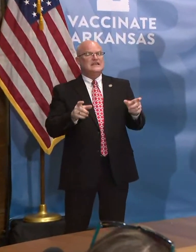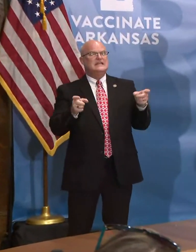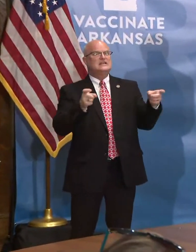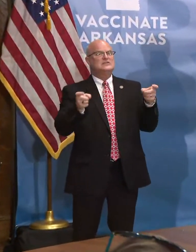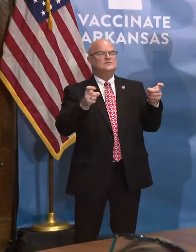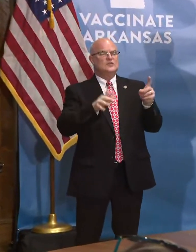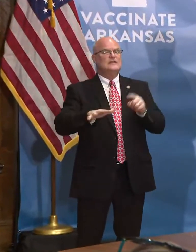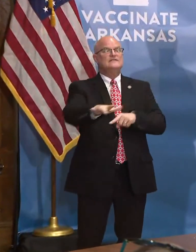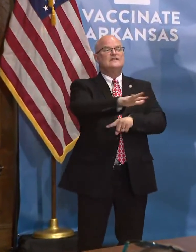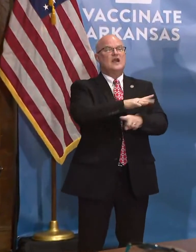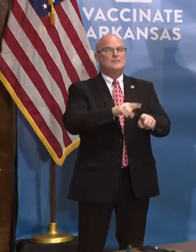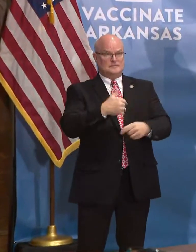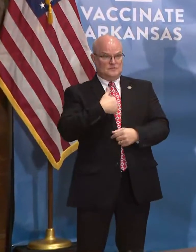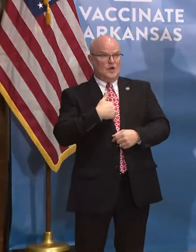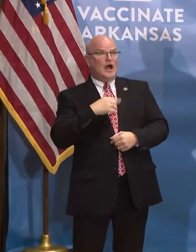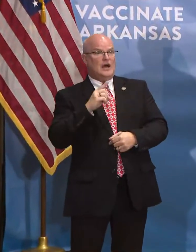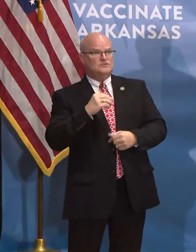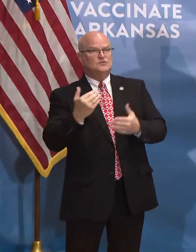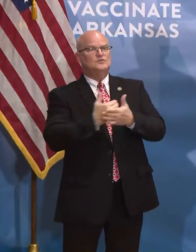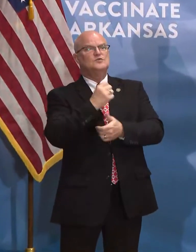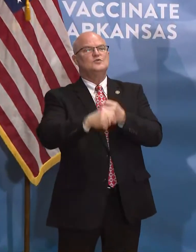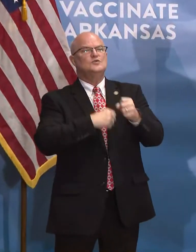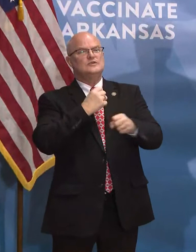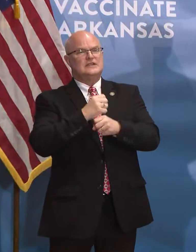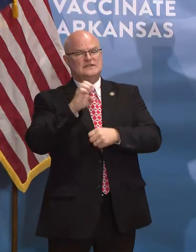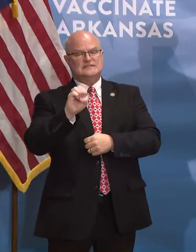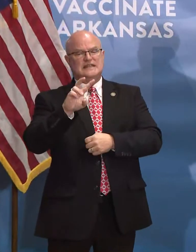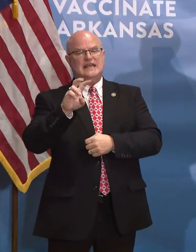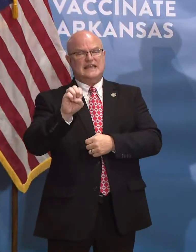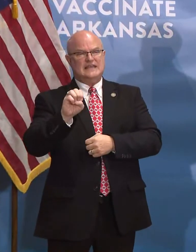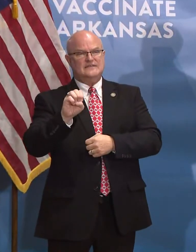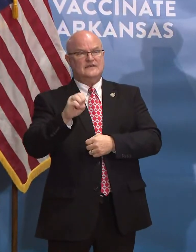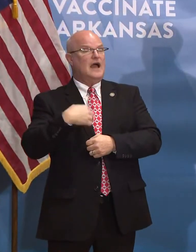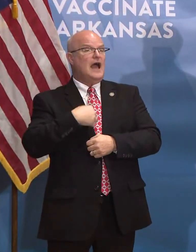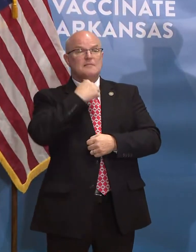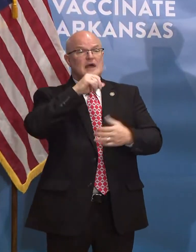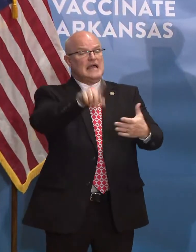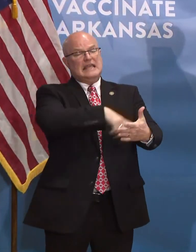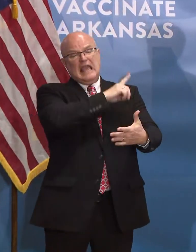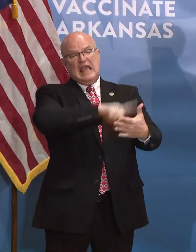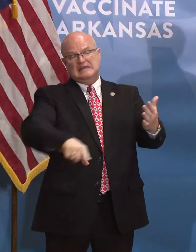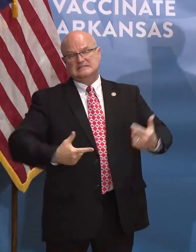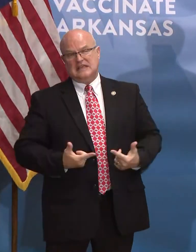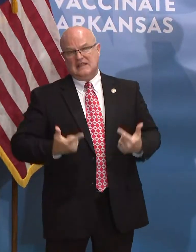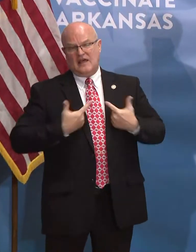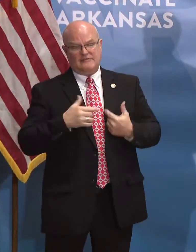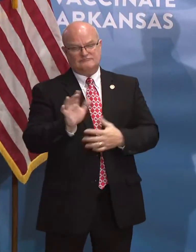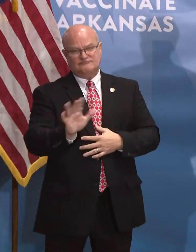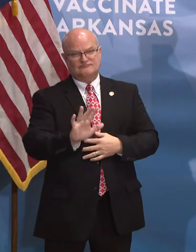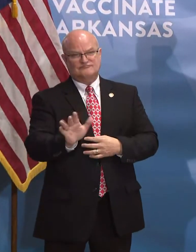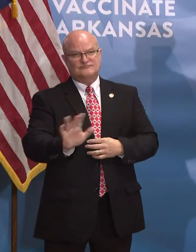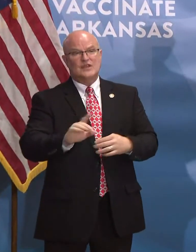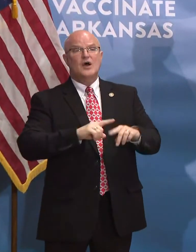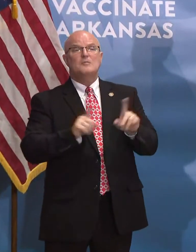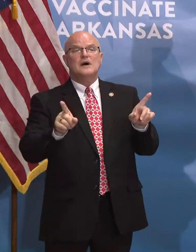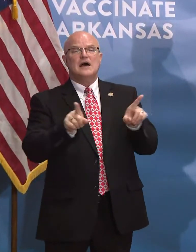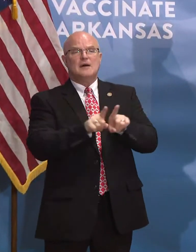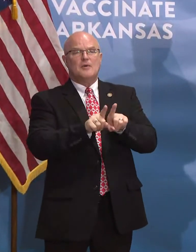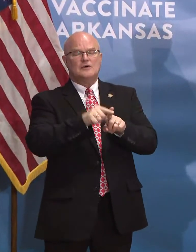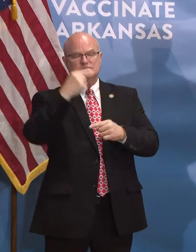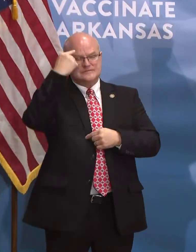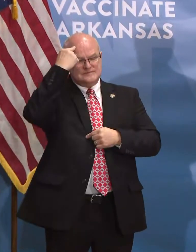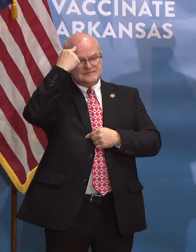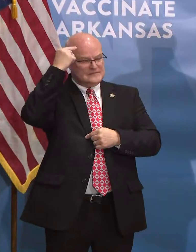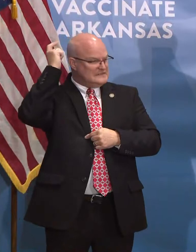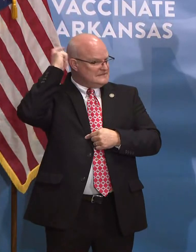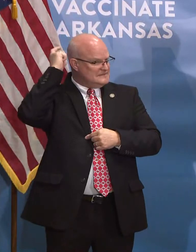environment. That's what I'm going to do New Year's Eve. And so I'm not canceling everything in life, but I'm also mindful